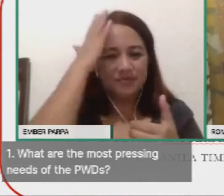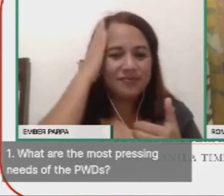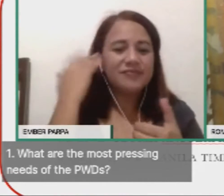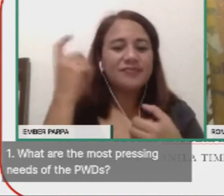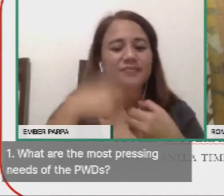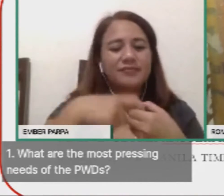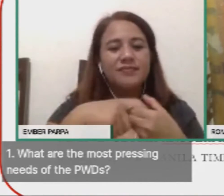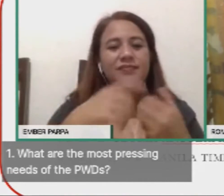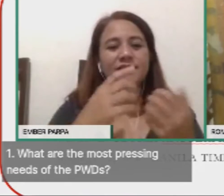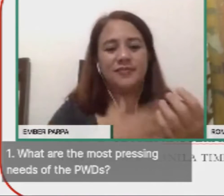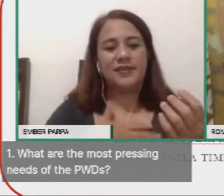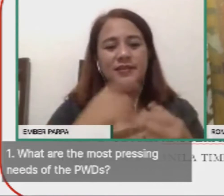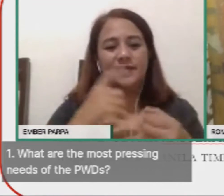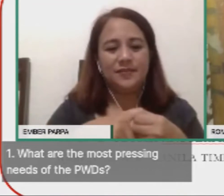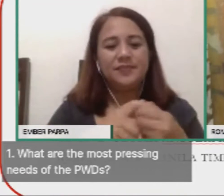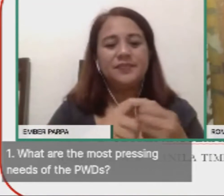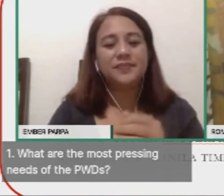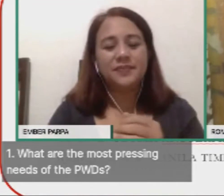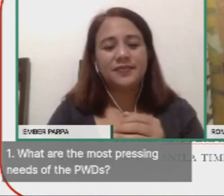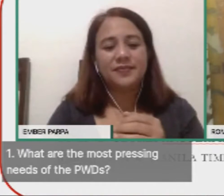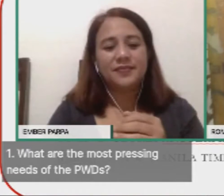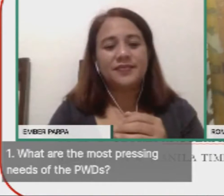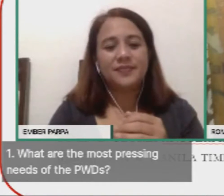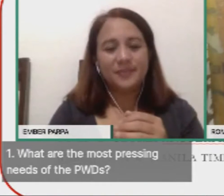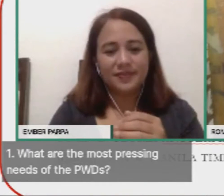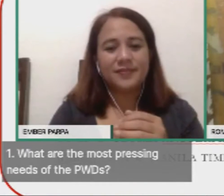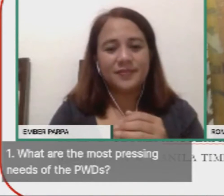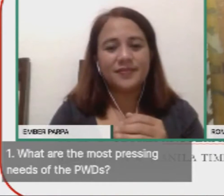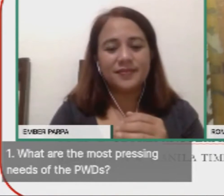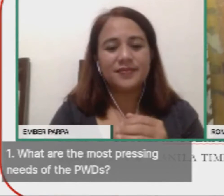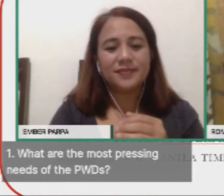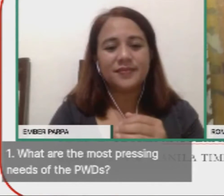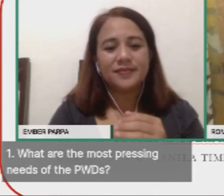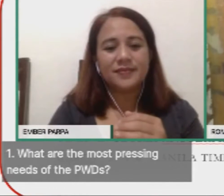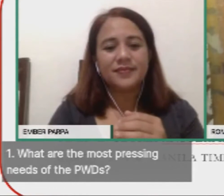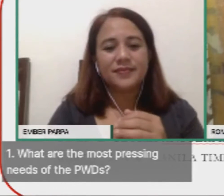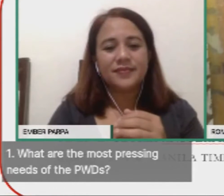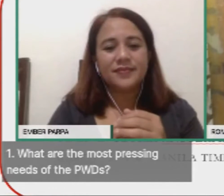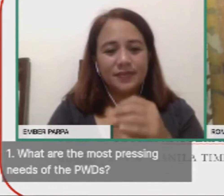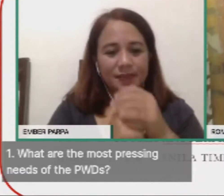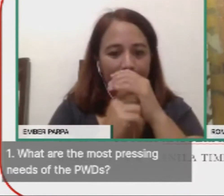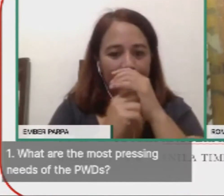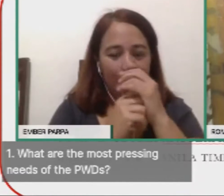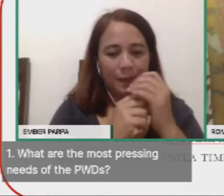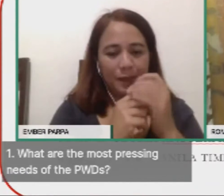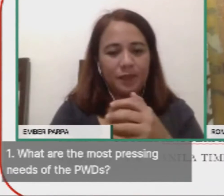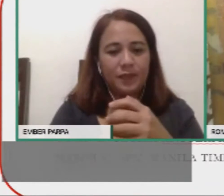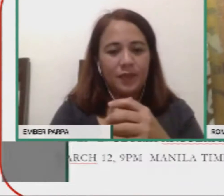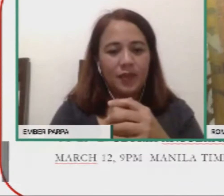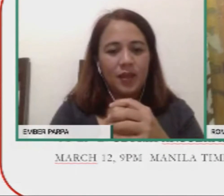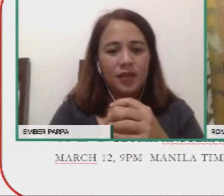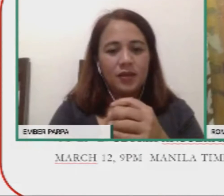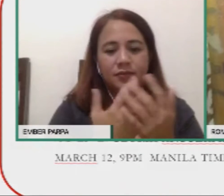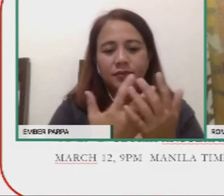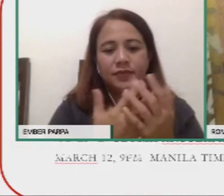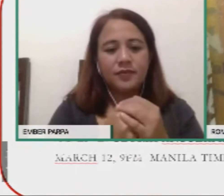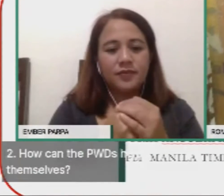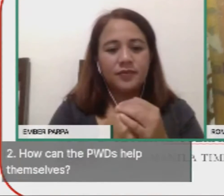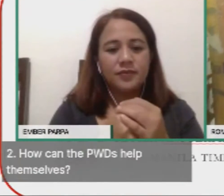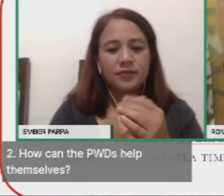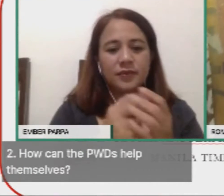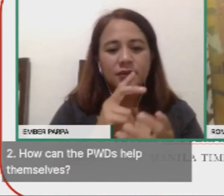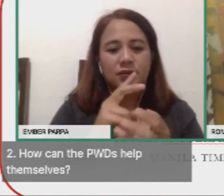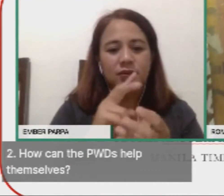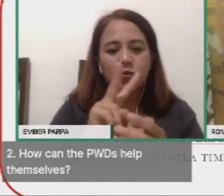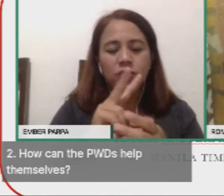on. Please log on again so you can rejoin the conversation. Okay. So, number 2 question